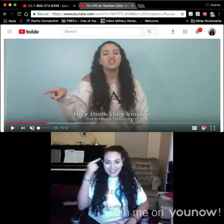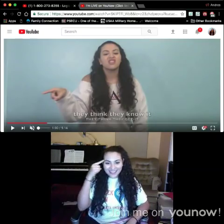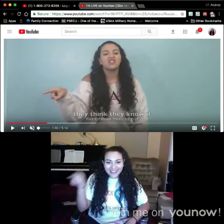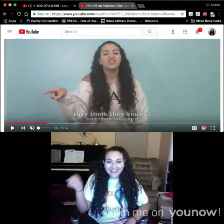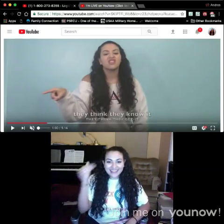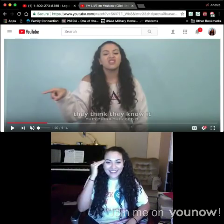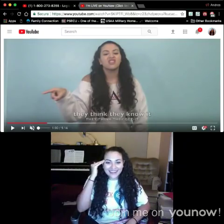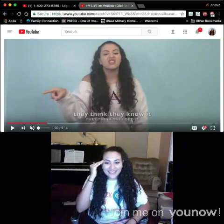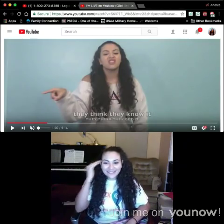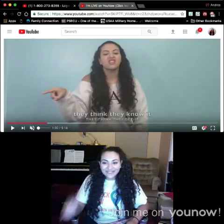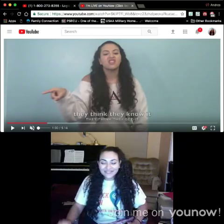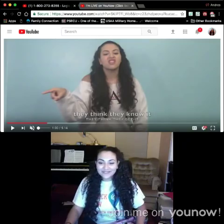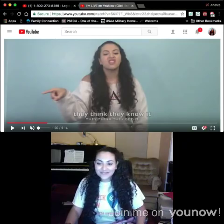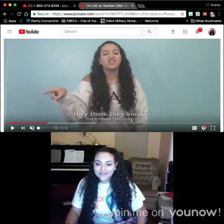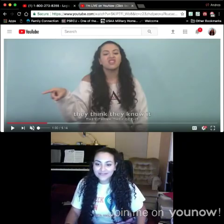They think they know.